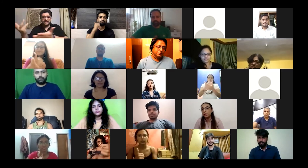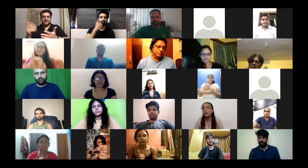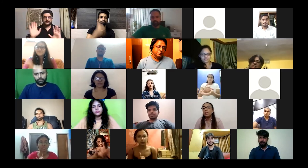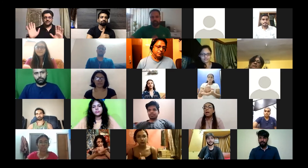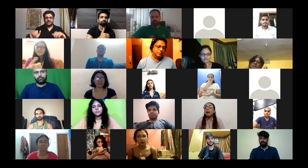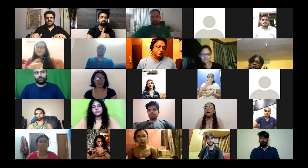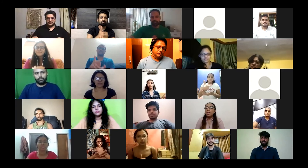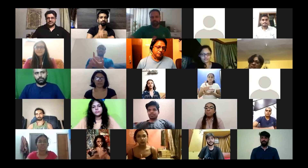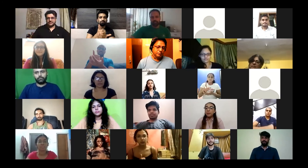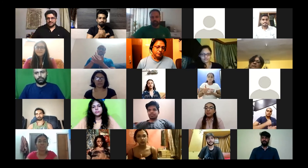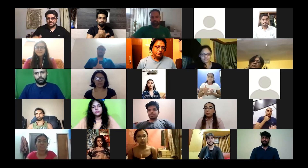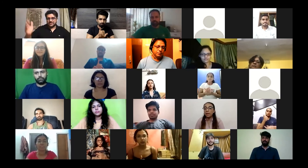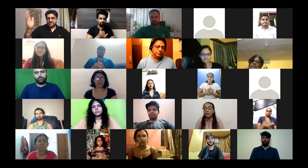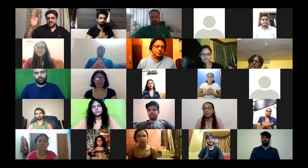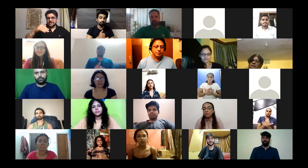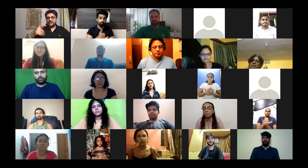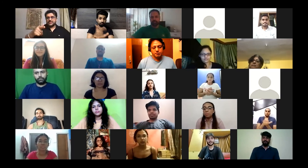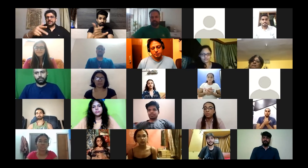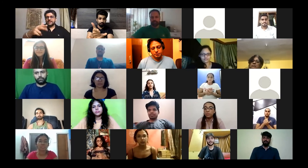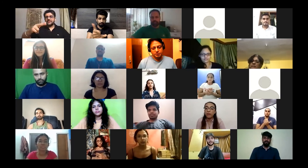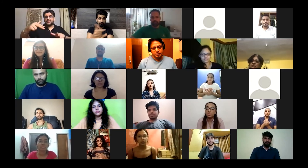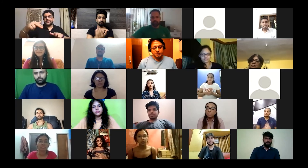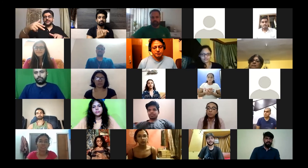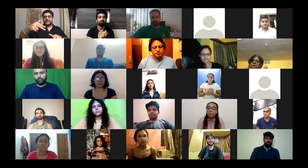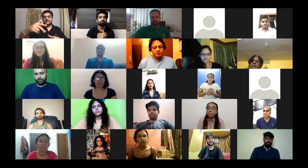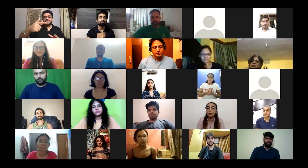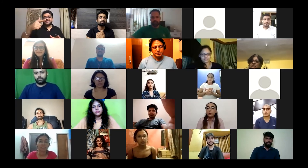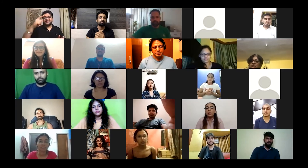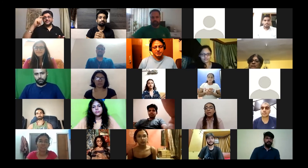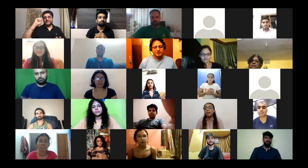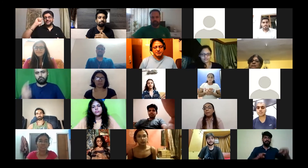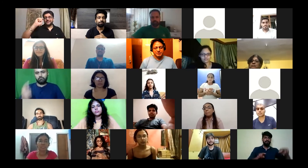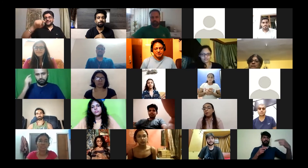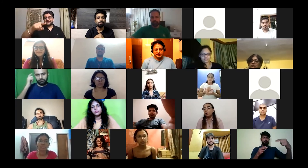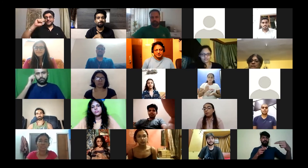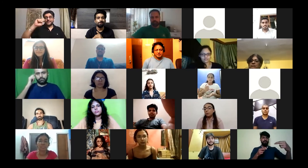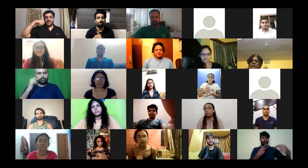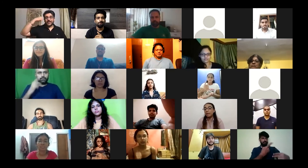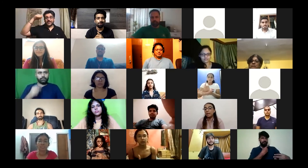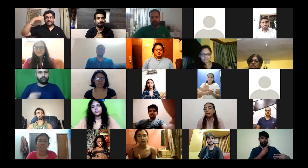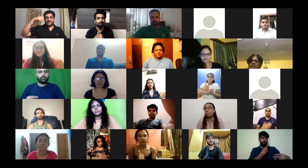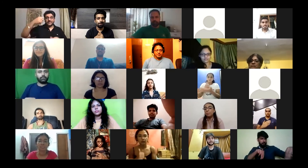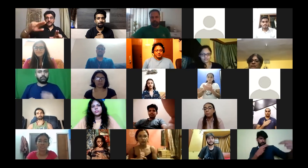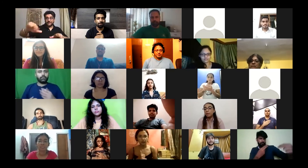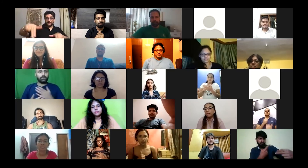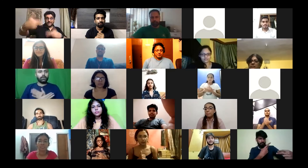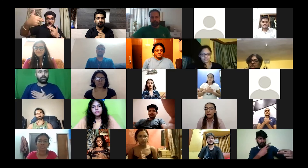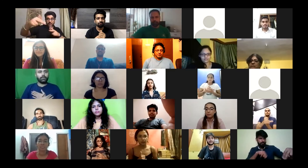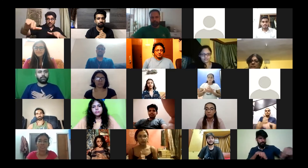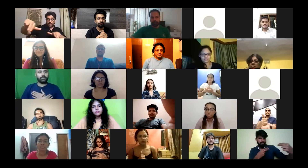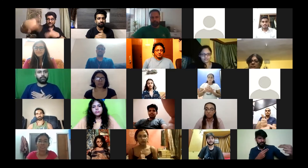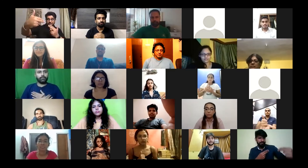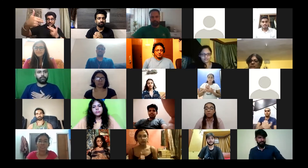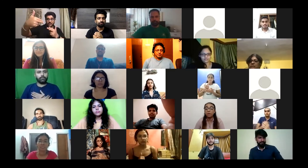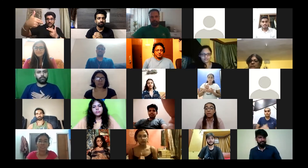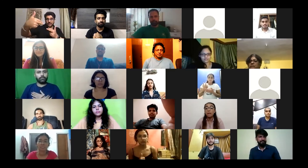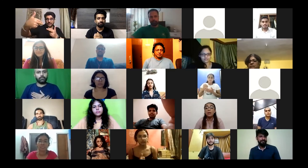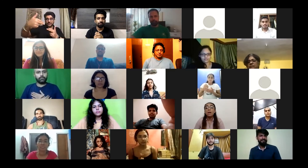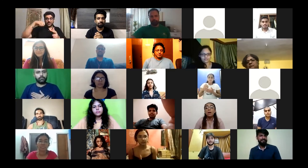body. Helping someone else, you move your hands away from the body, and help you needing help, you bring them back closer